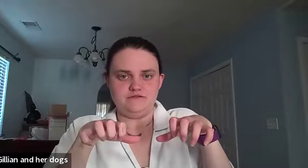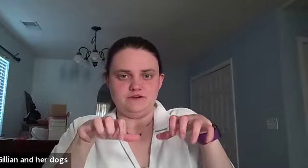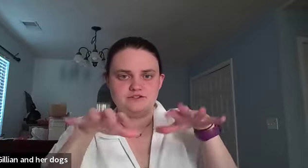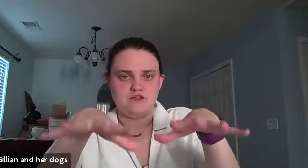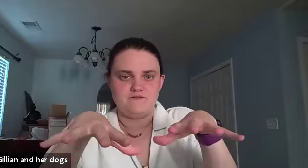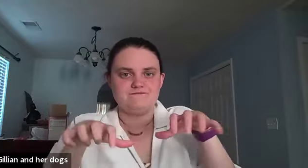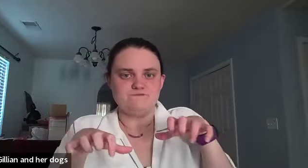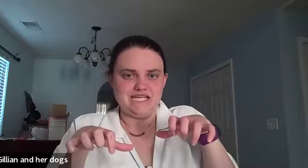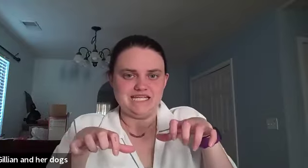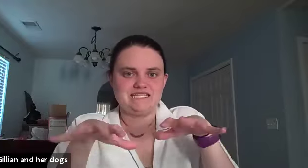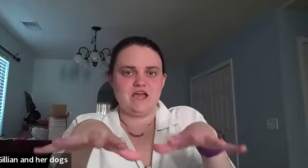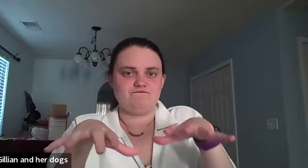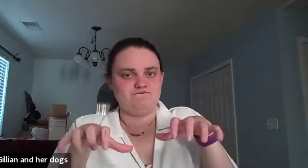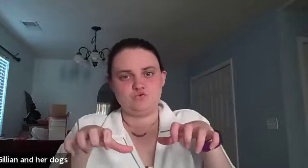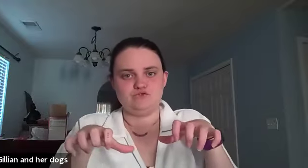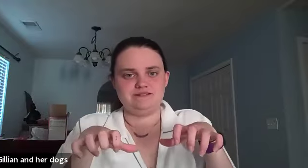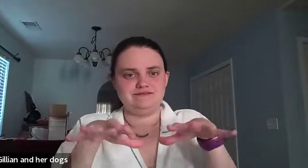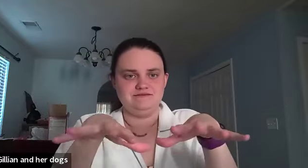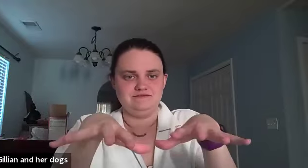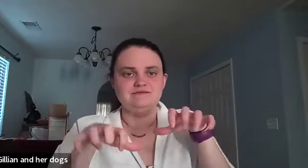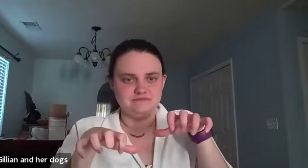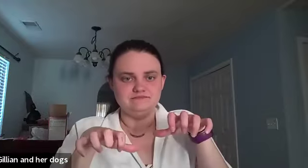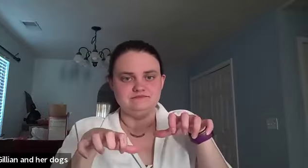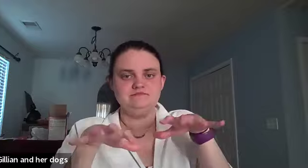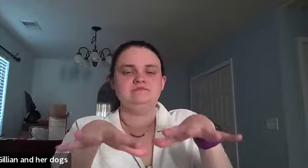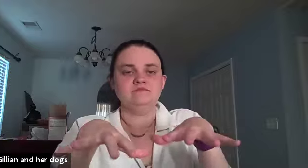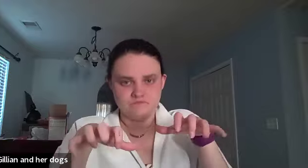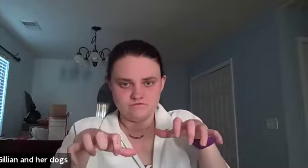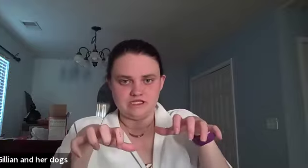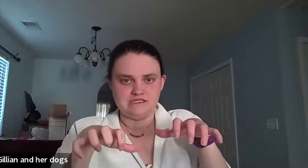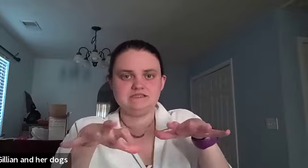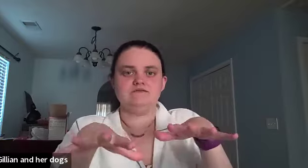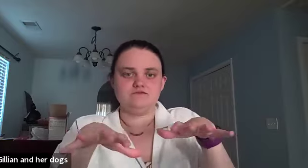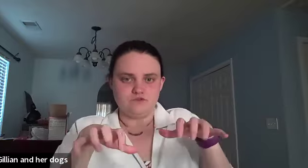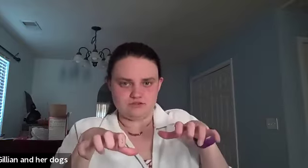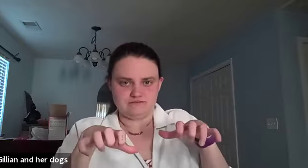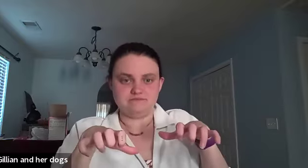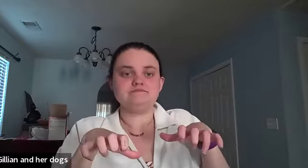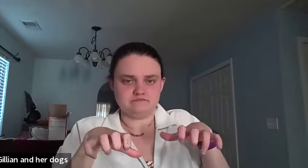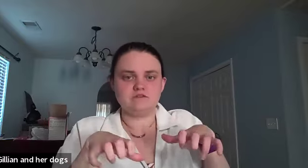curl your fingers. Freeze, frozen. Mm-hmm. Freeze, frozen.